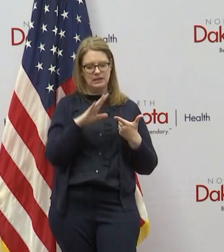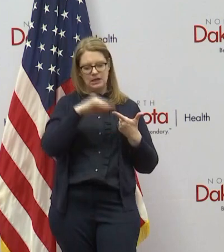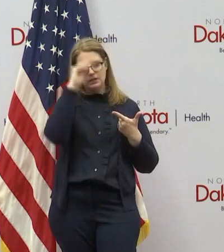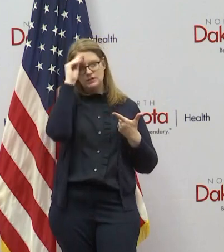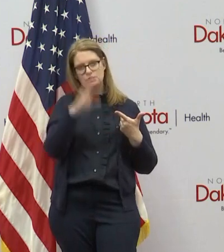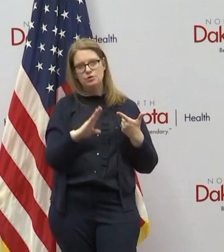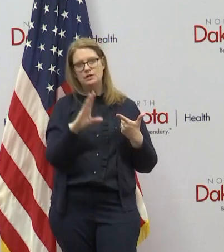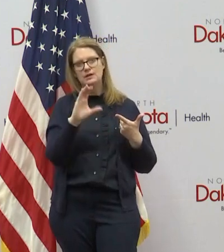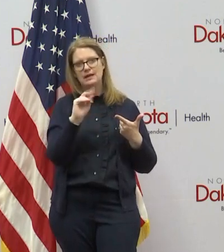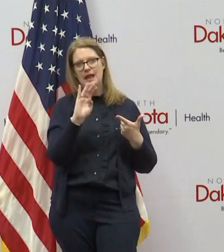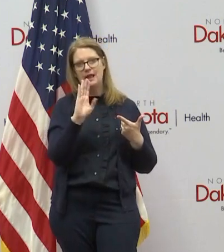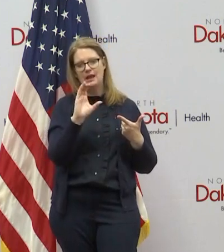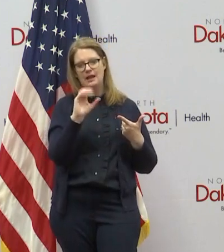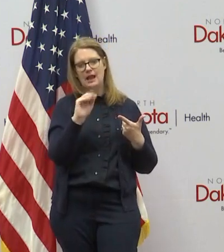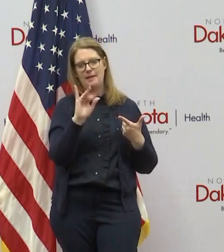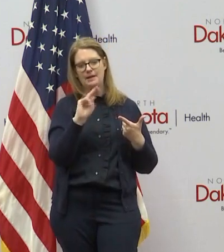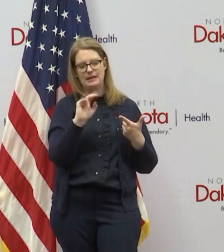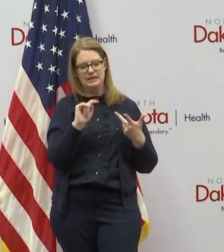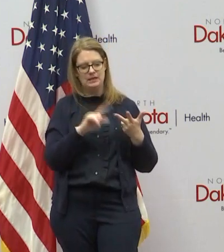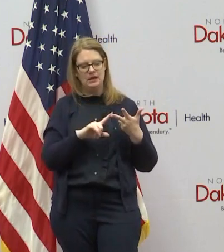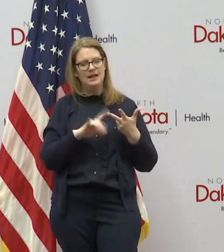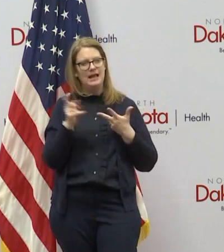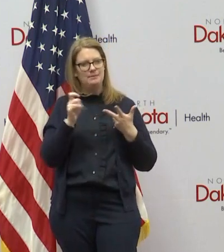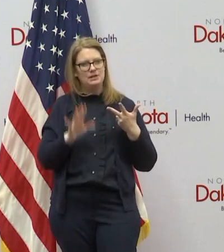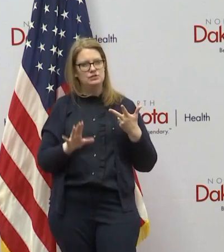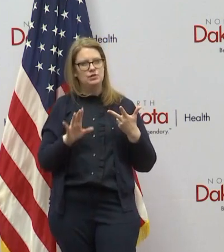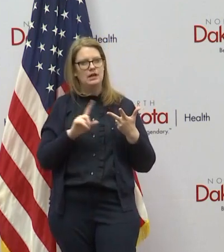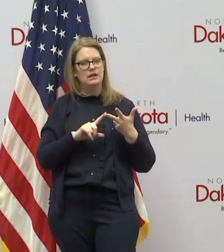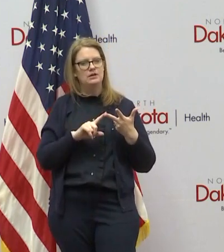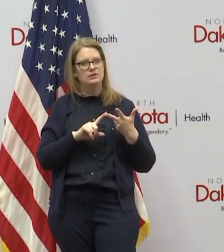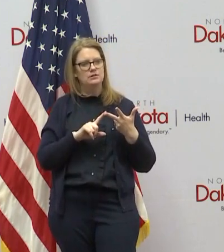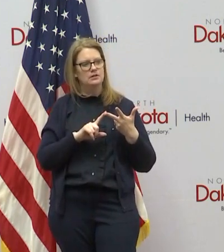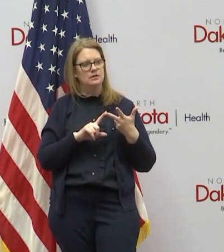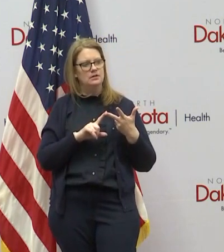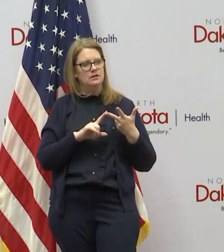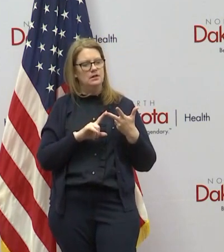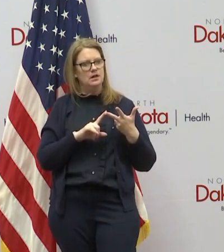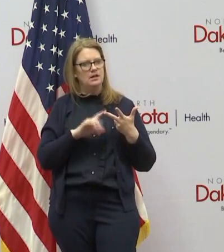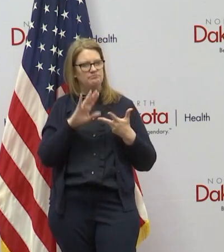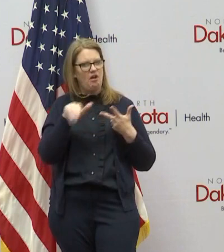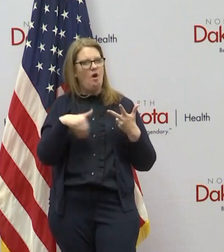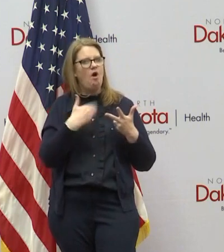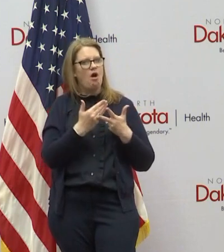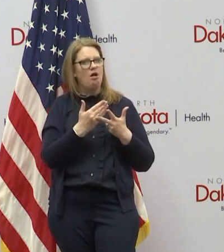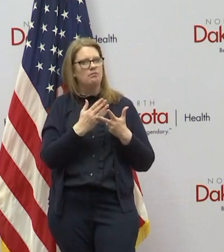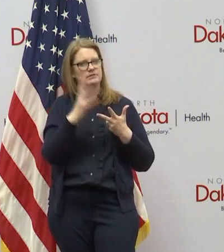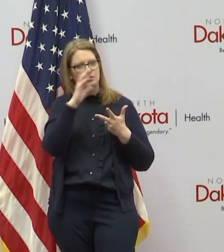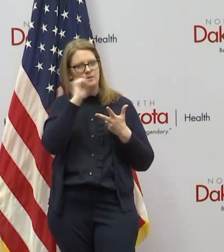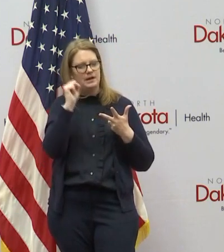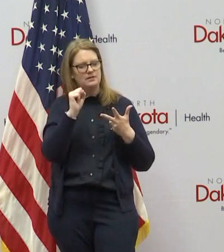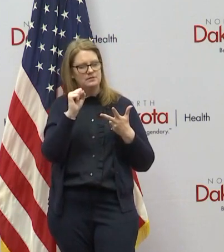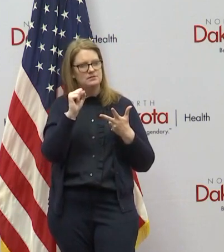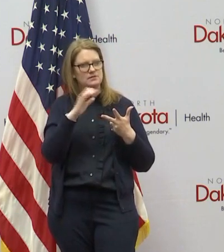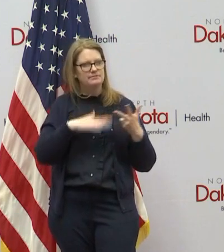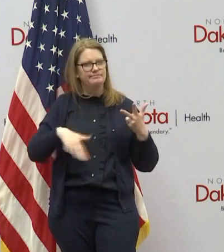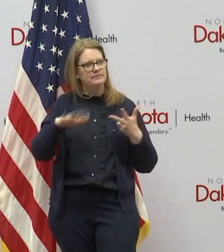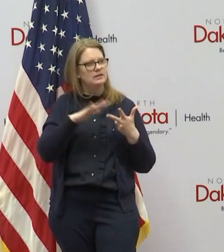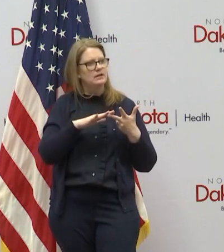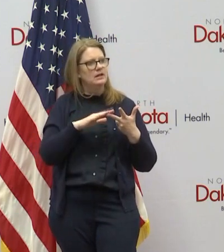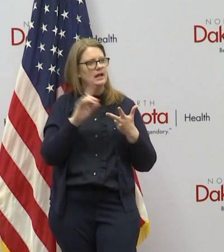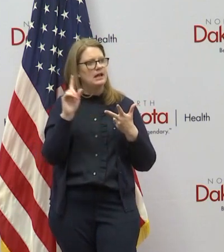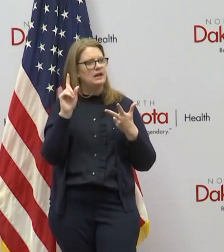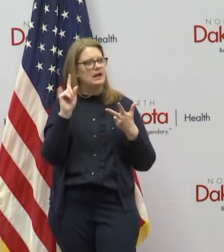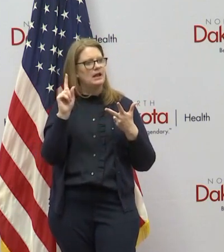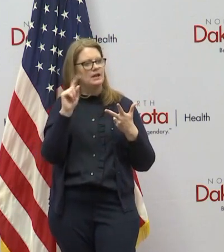with the administrators, elementary, secondary principals, and of course our local superintendents. And I've been meeting weekly with school board